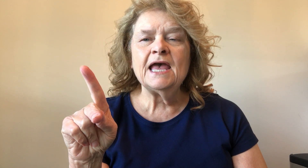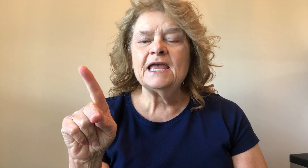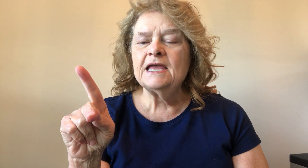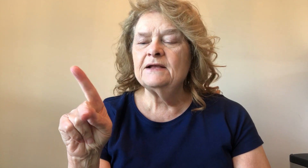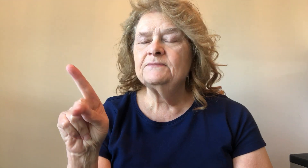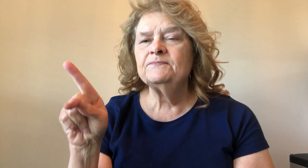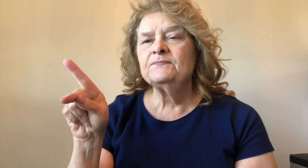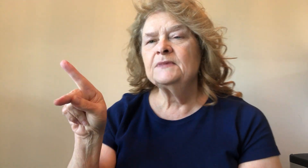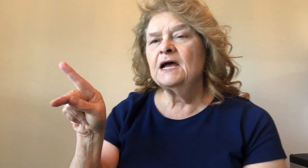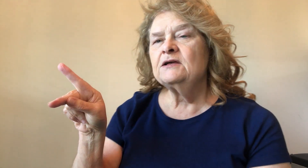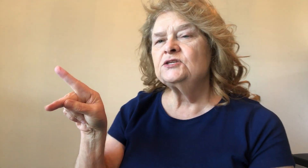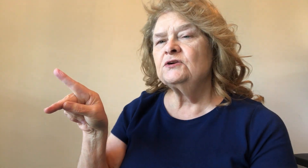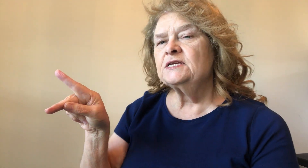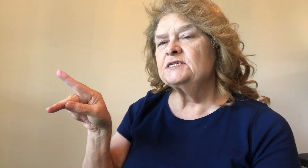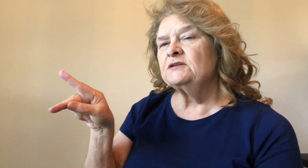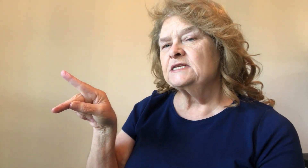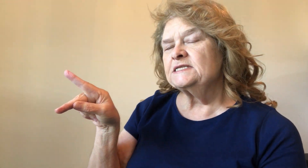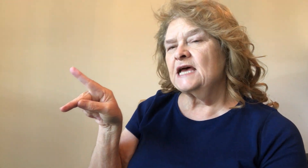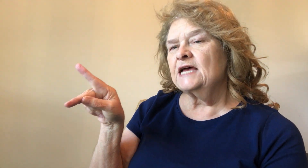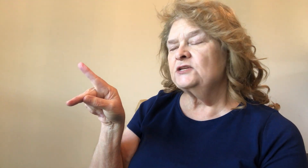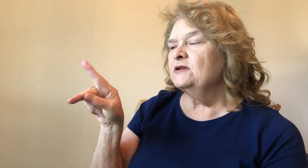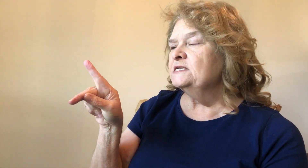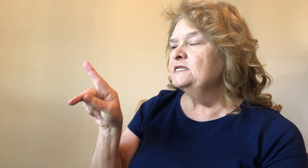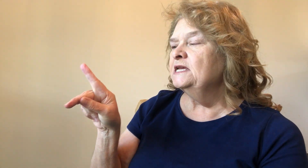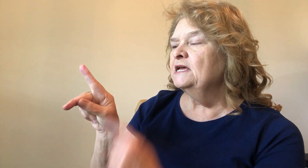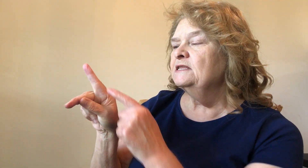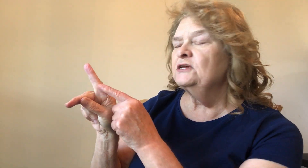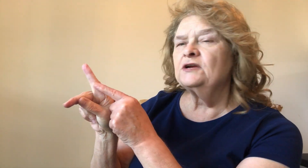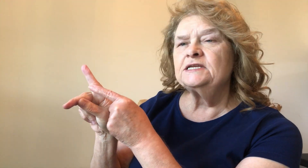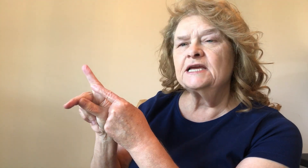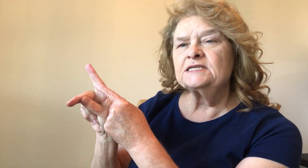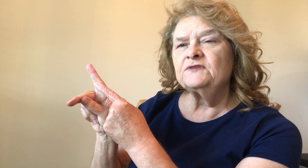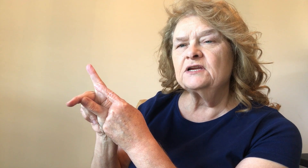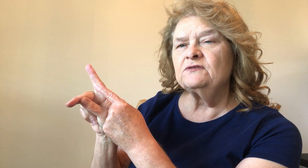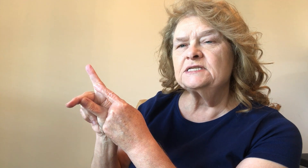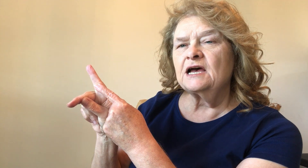K. I'll turn it so the side you can see it. Your index finger is up,